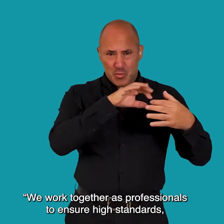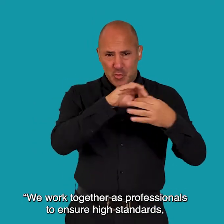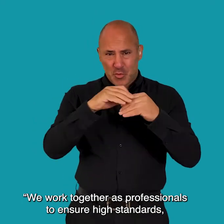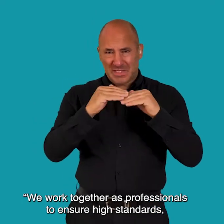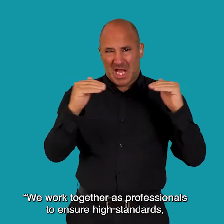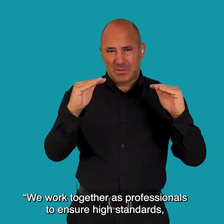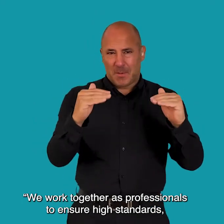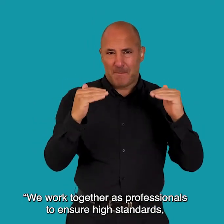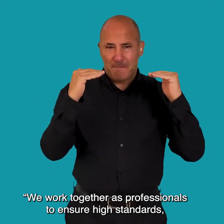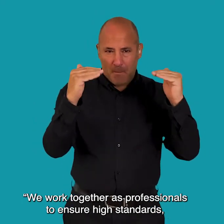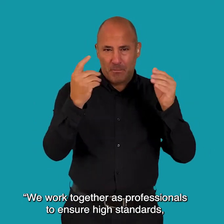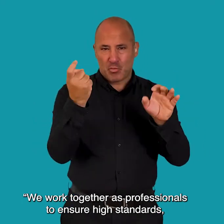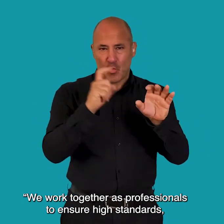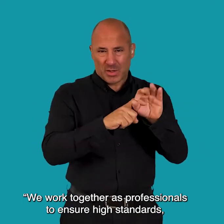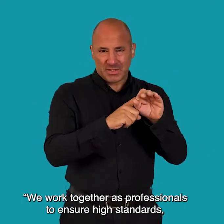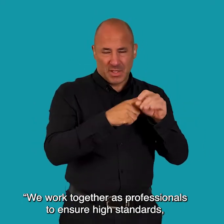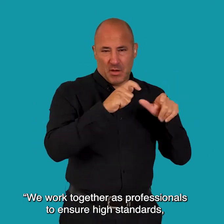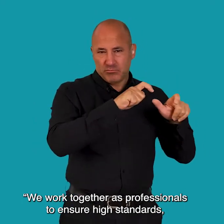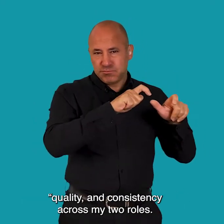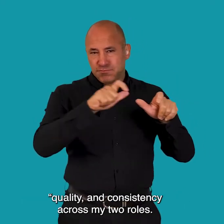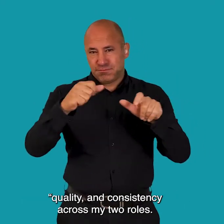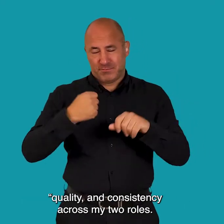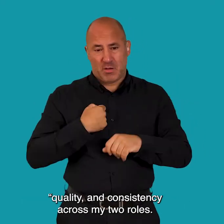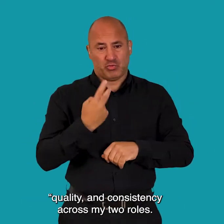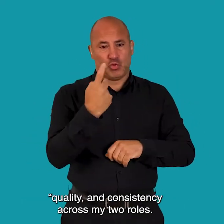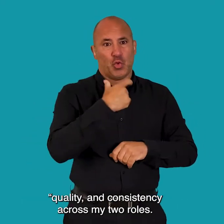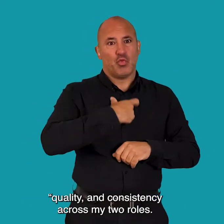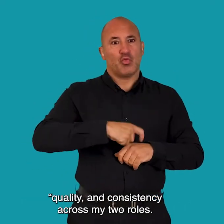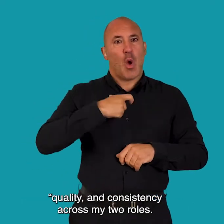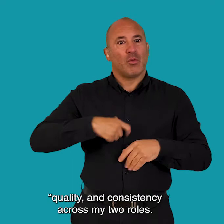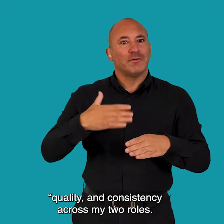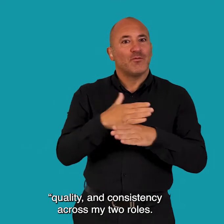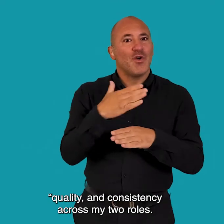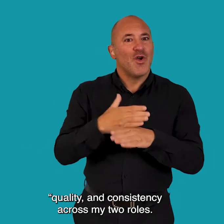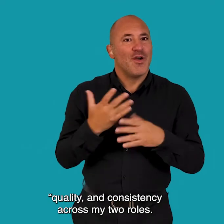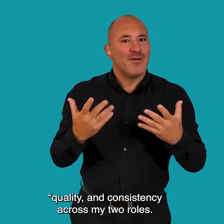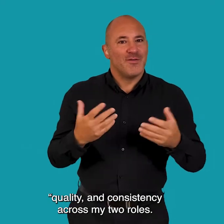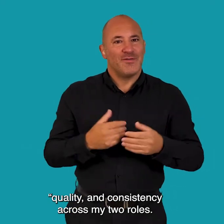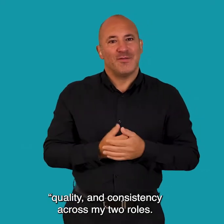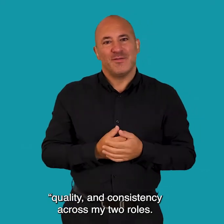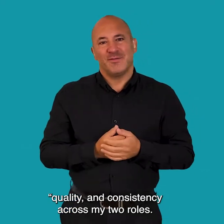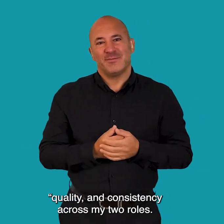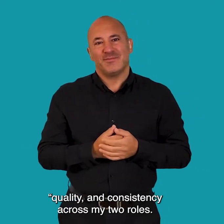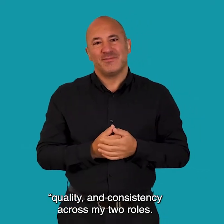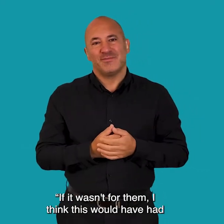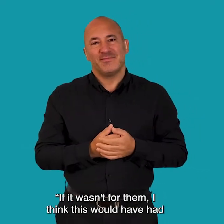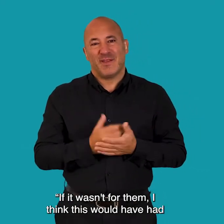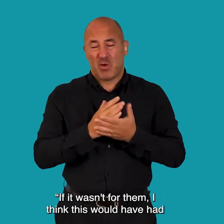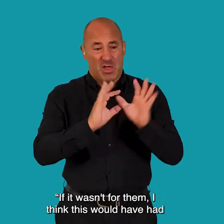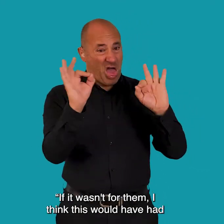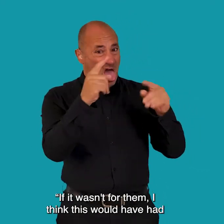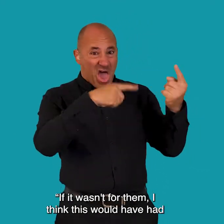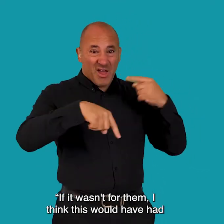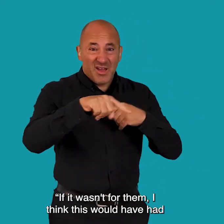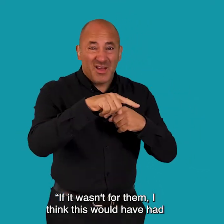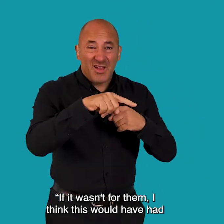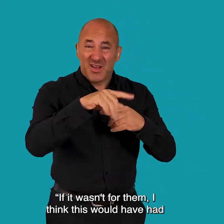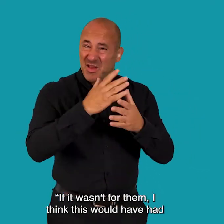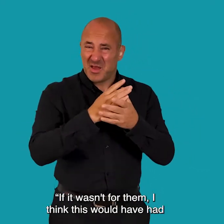professionals to ensure high standards, quality, and consistency across my two roles. If it wasn't for them, I think this would have had